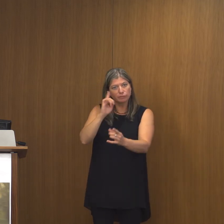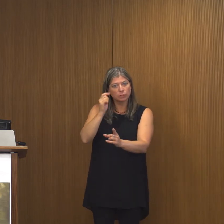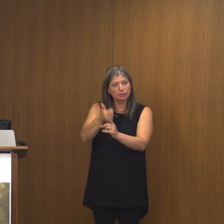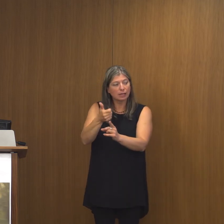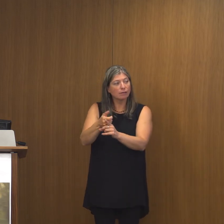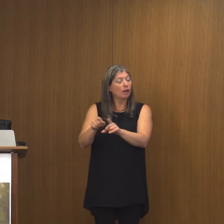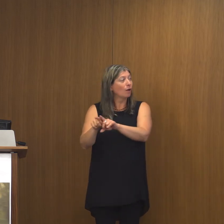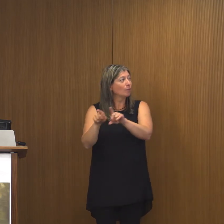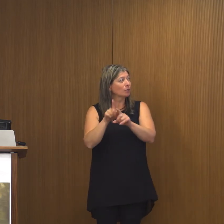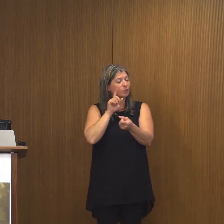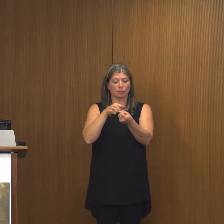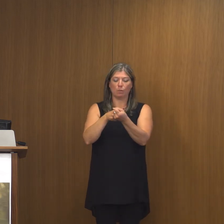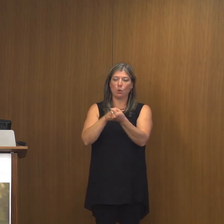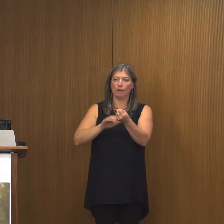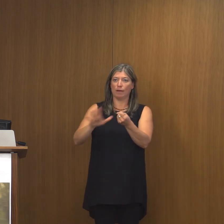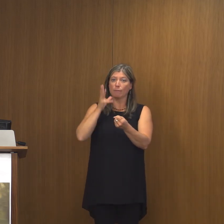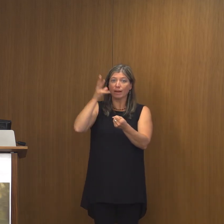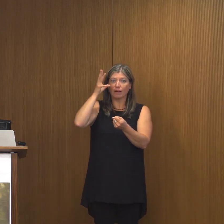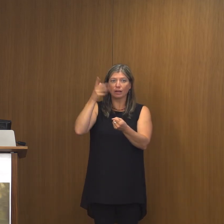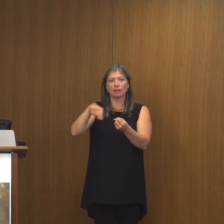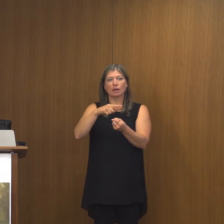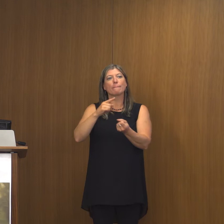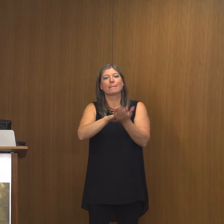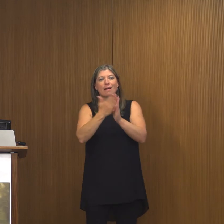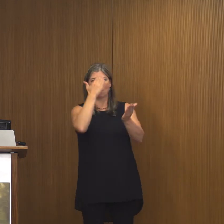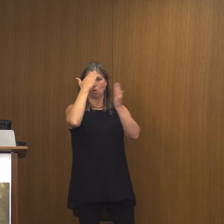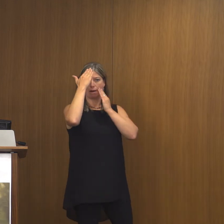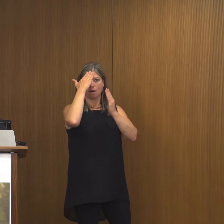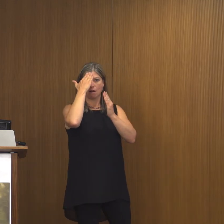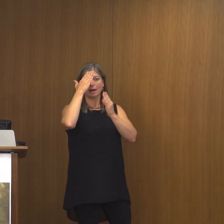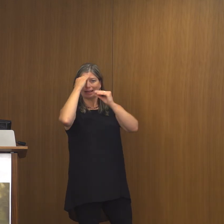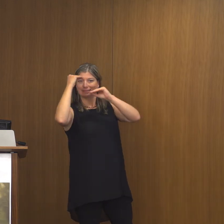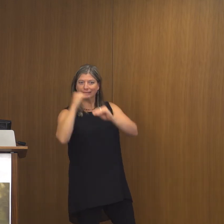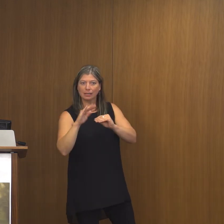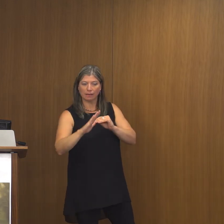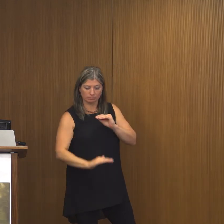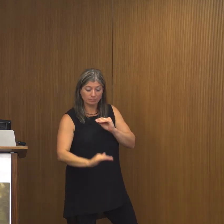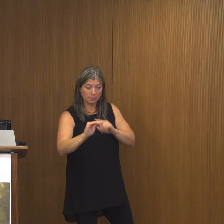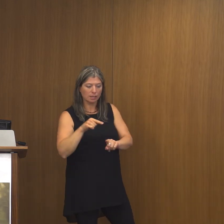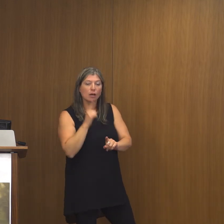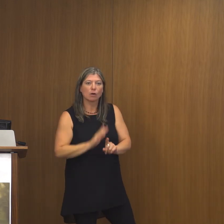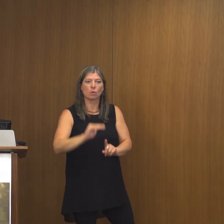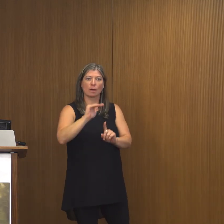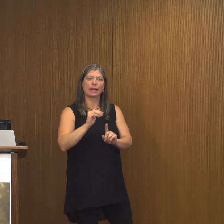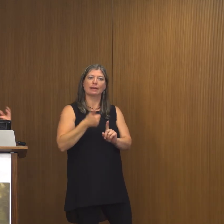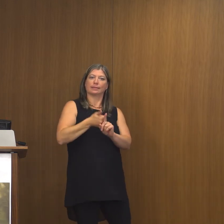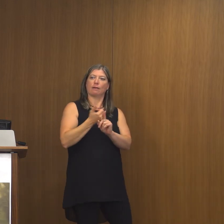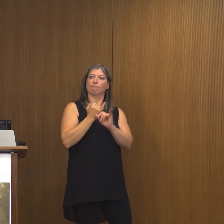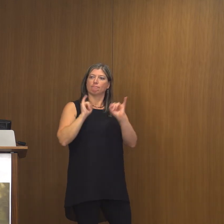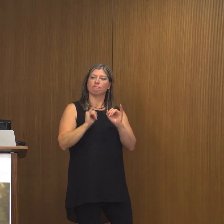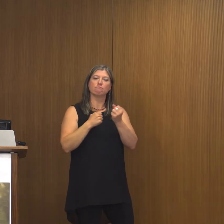that supporting parenting approaches that will facilitate child's self-agency, so something that we are experimenting research, to